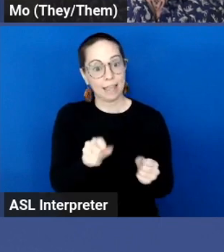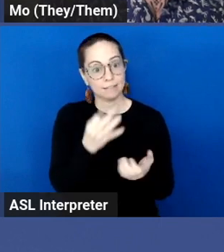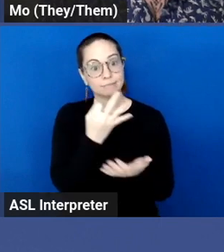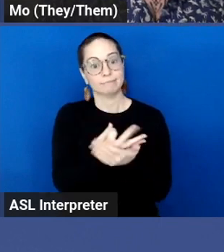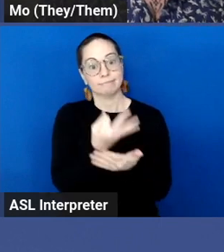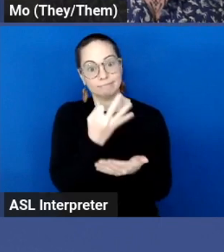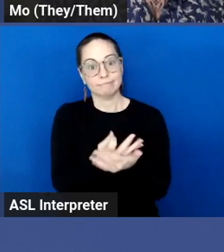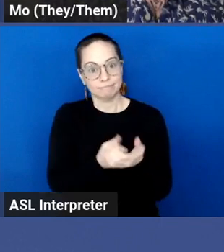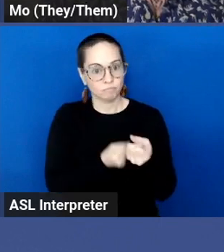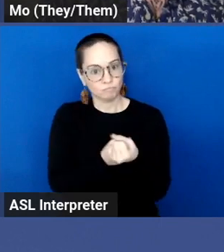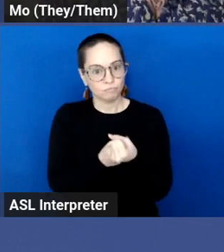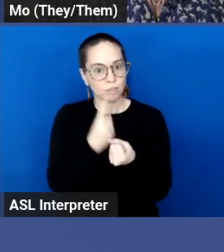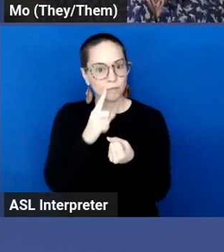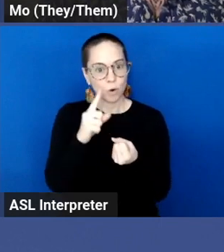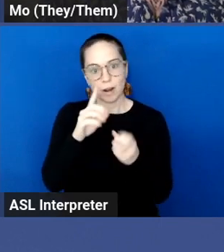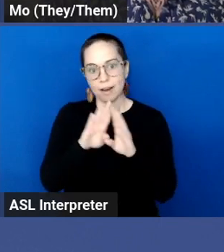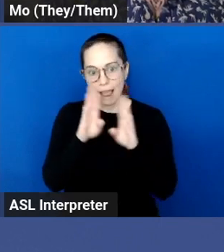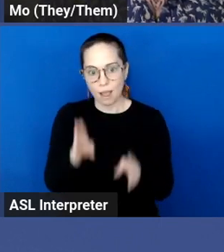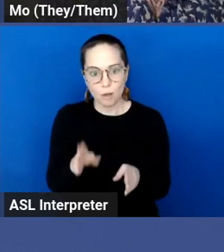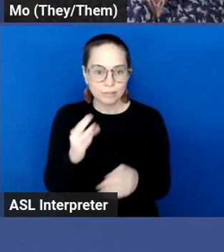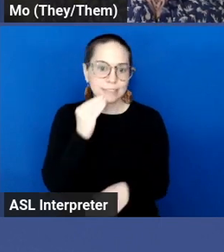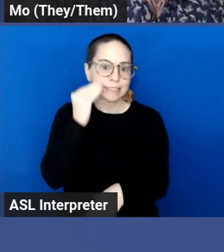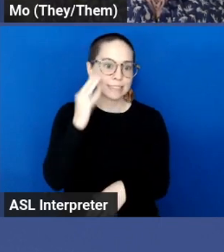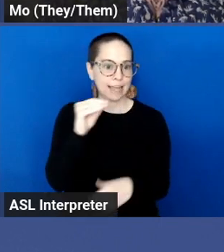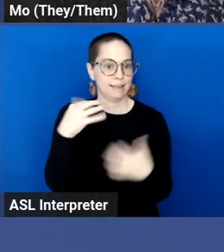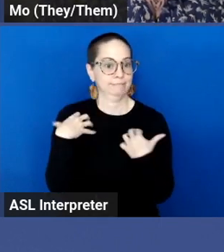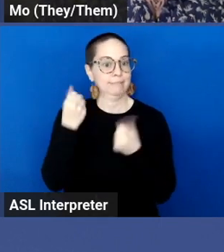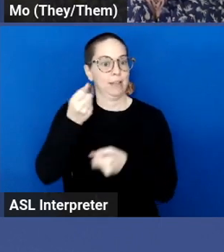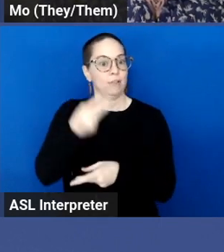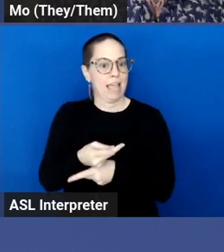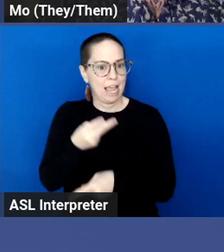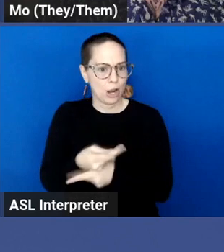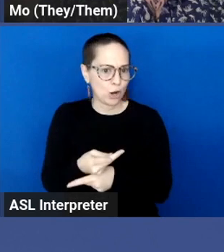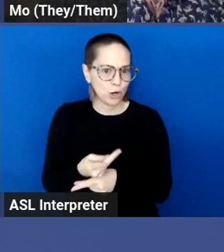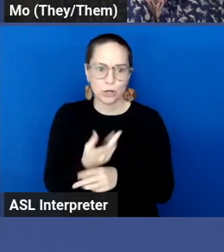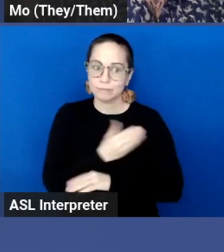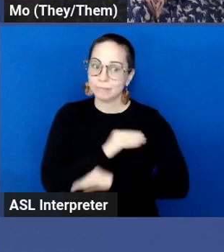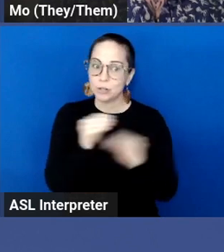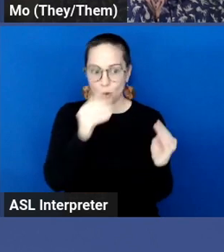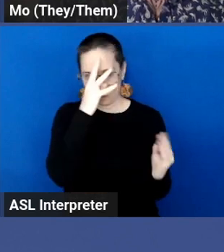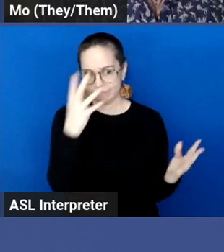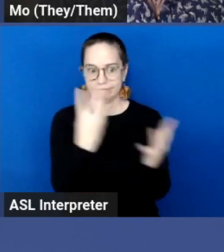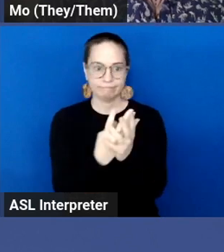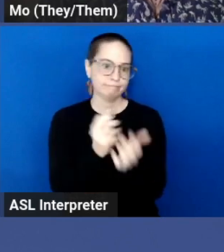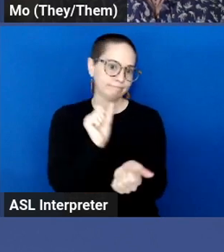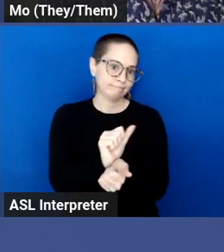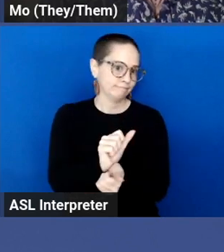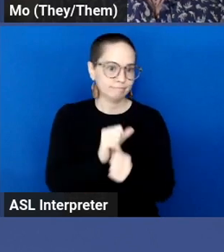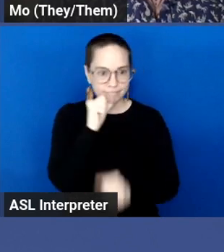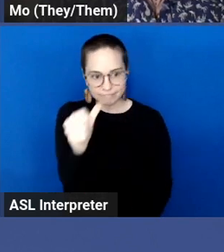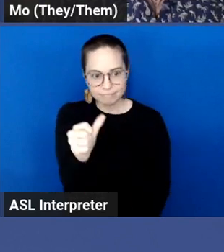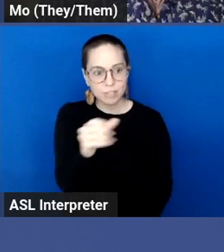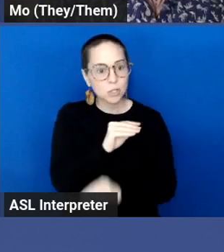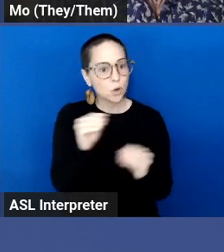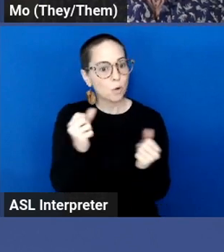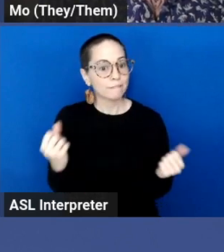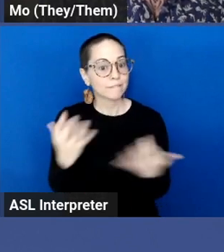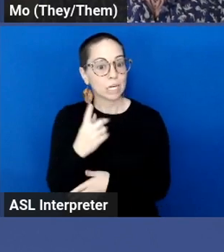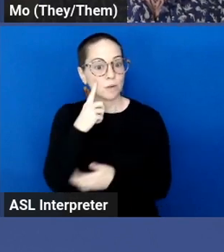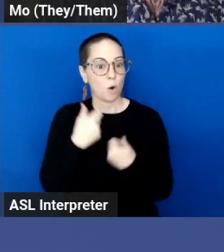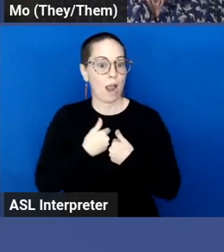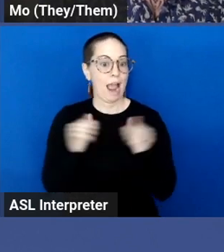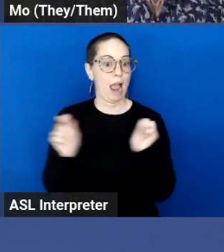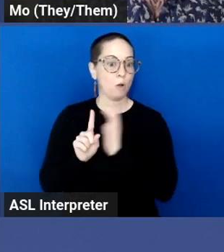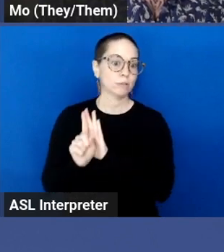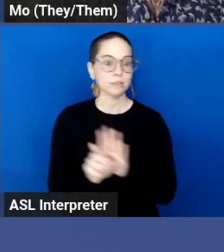care. There's no stress about possible arrest or incarceration. There's no fear of being outed, and